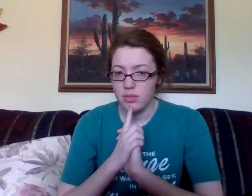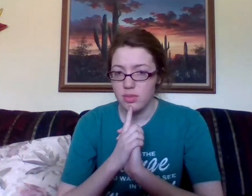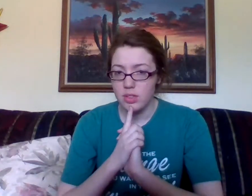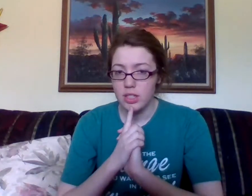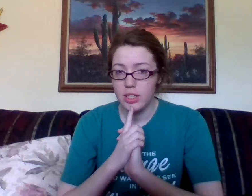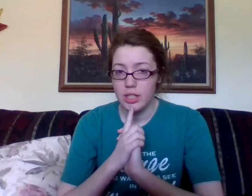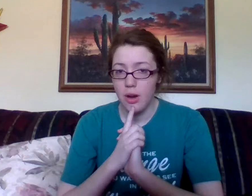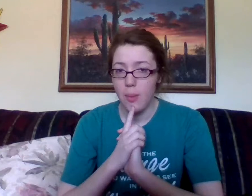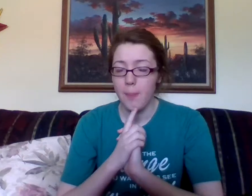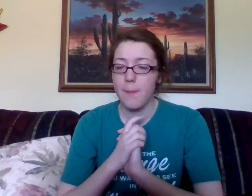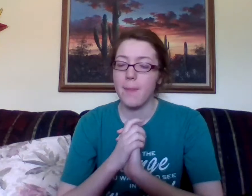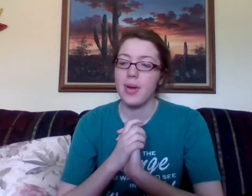You know,